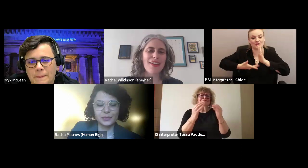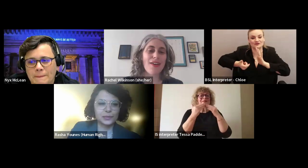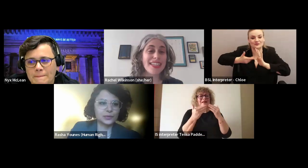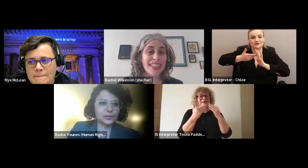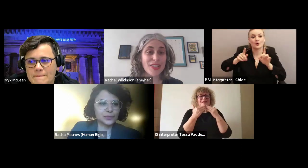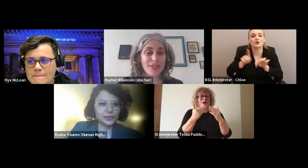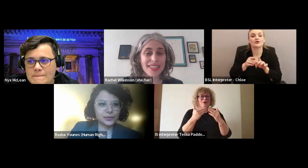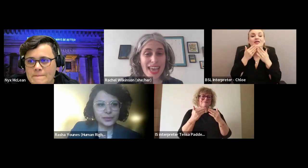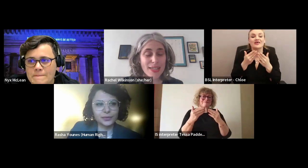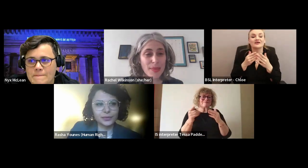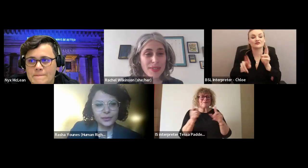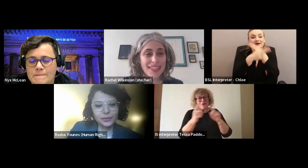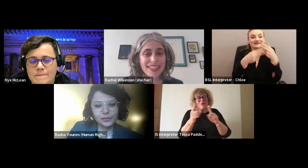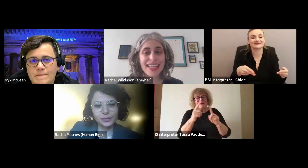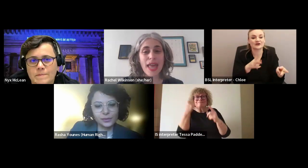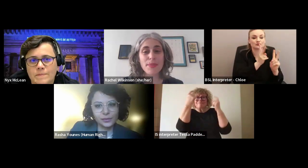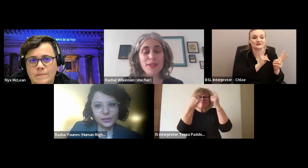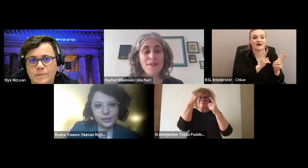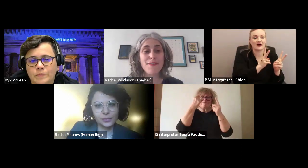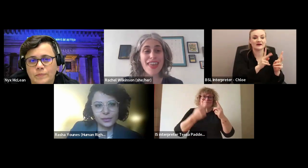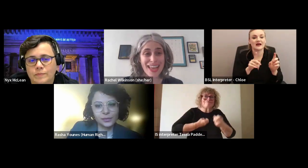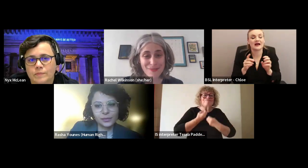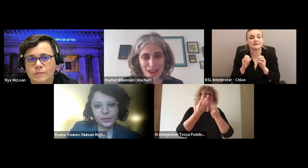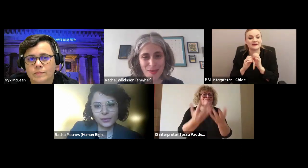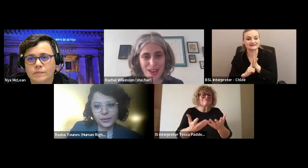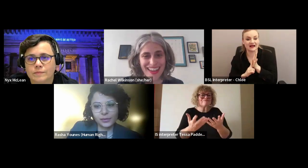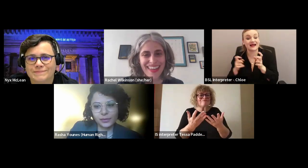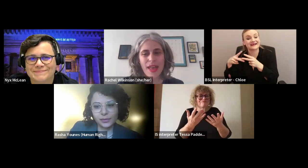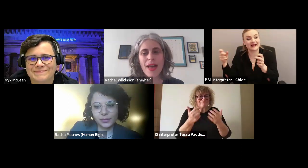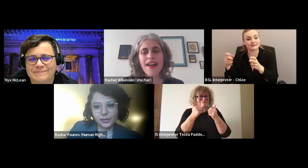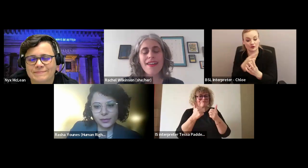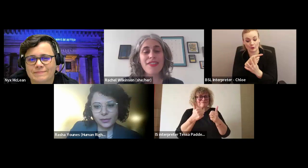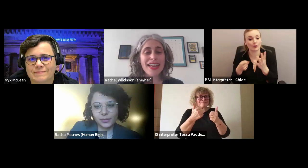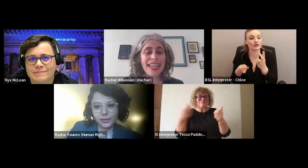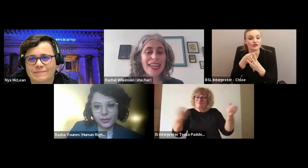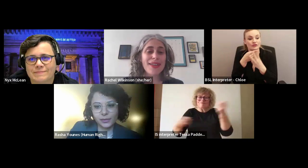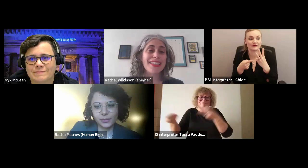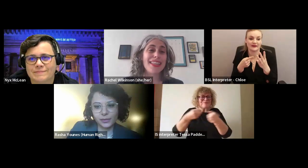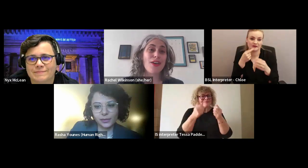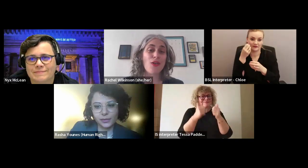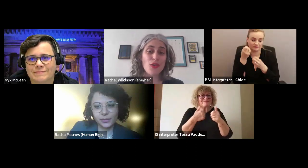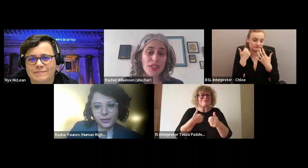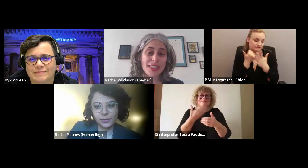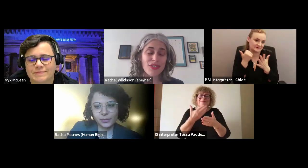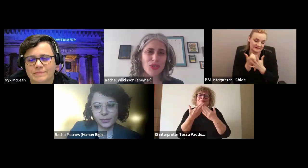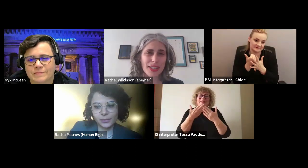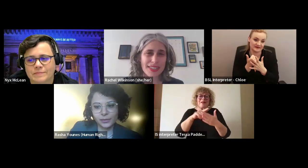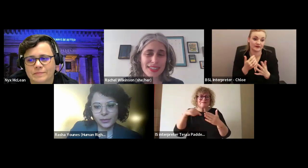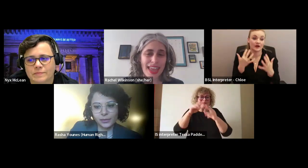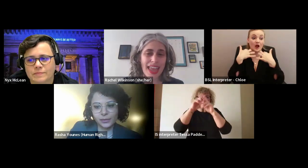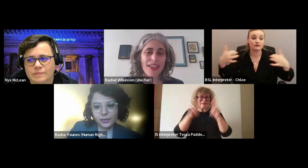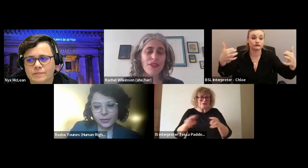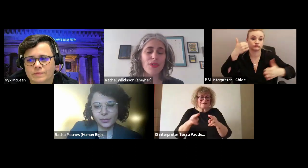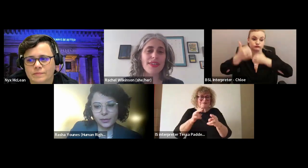to thank our international sign interpreters and captioner for their great work. And finally, I'd like to thank our audience for